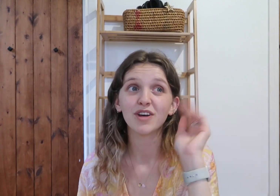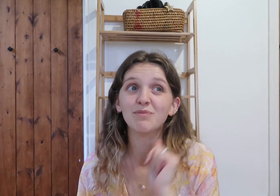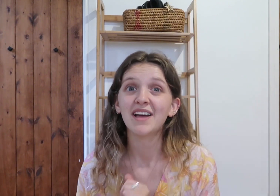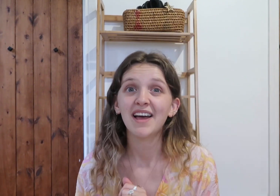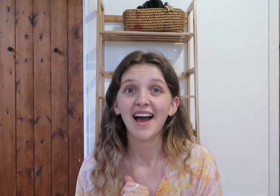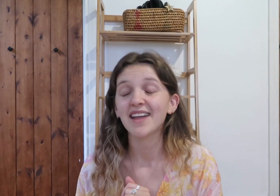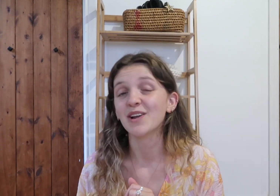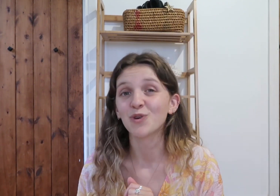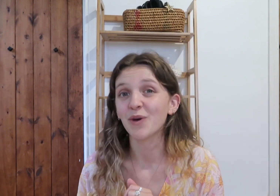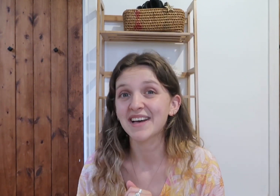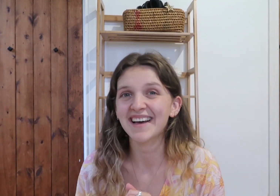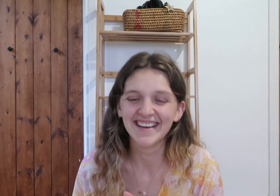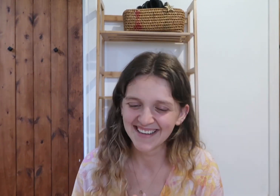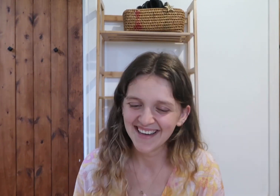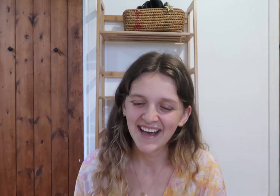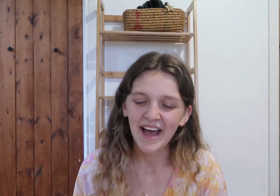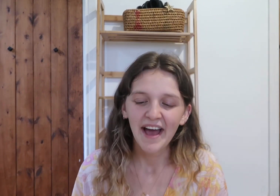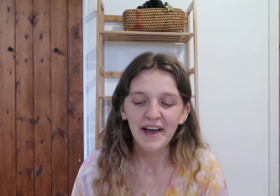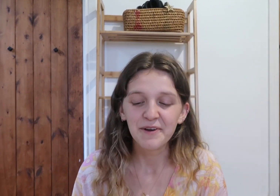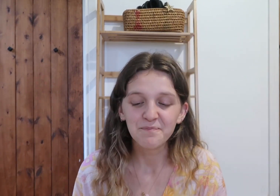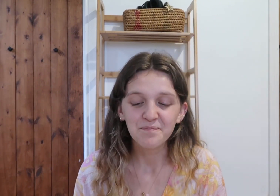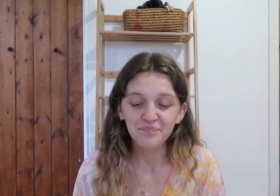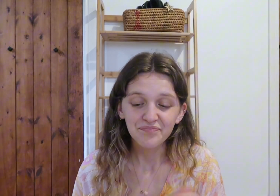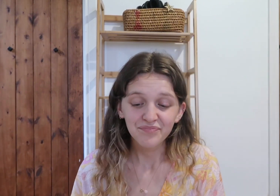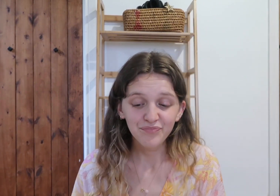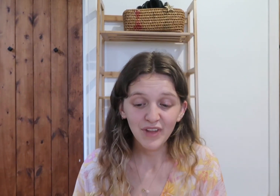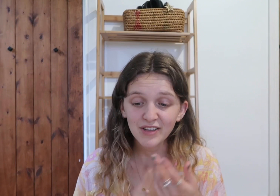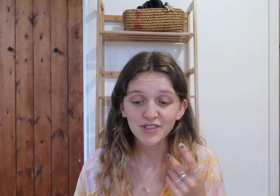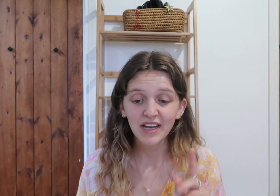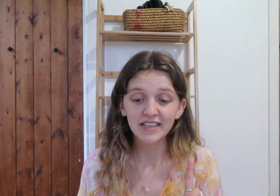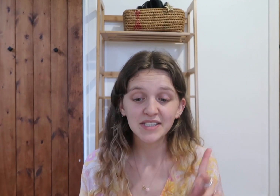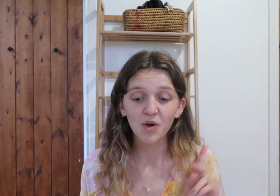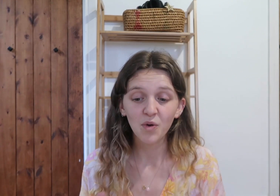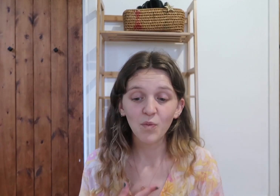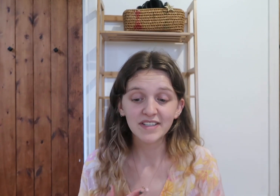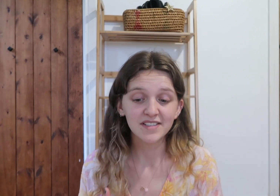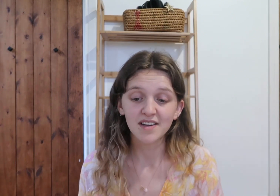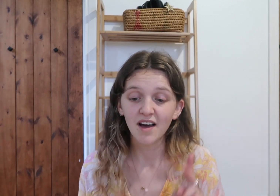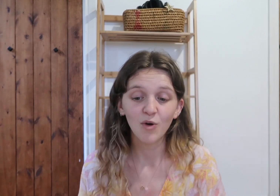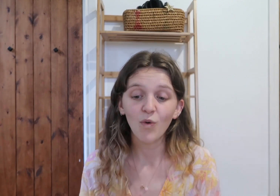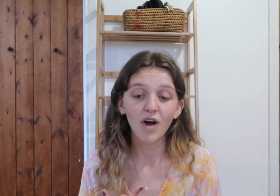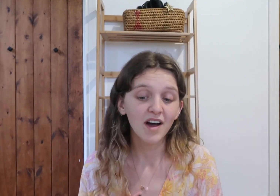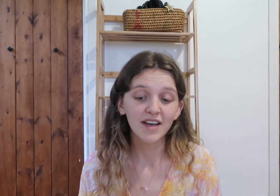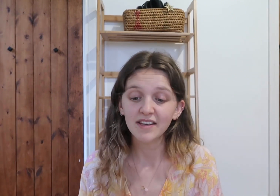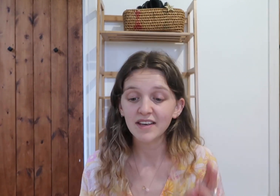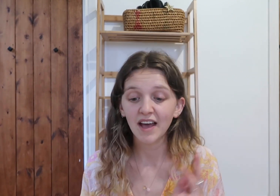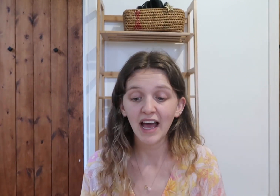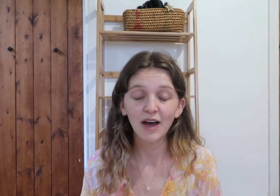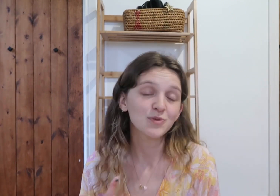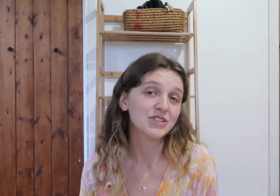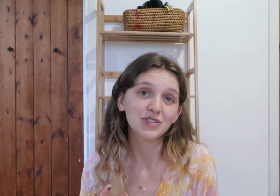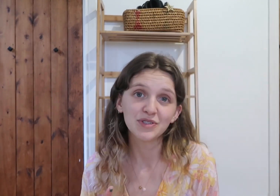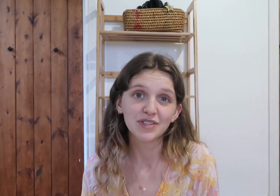all of them, and they'll all know it. So that is when to start, why, how to introduce